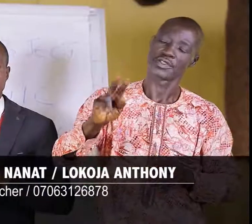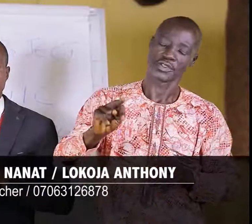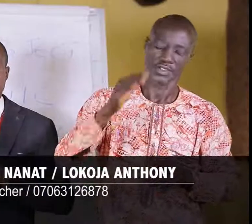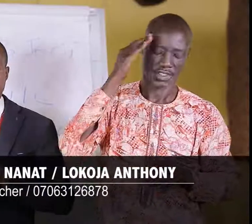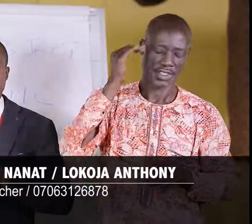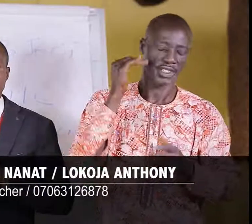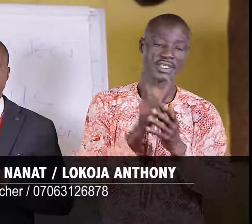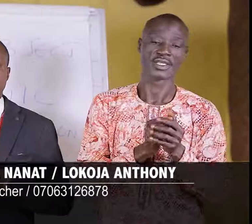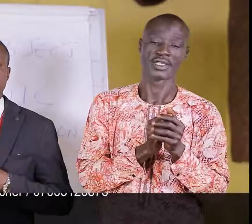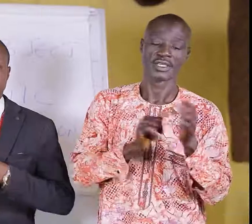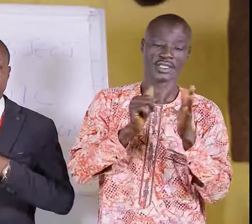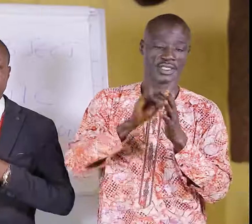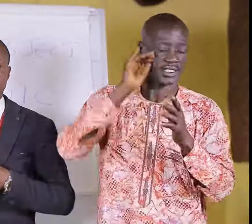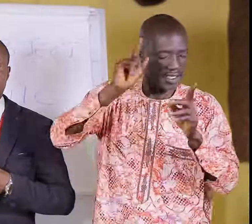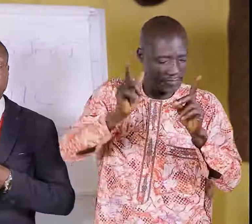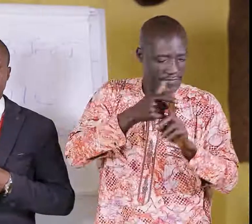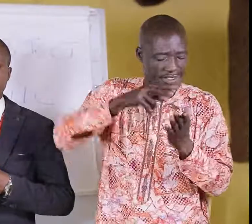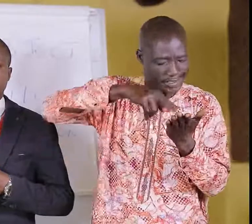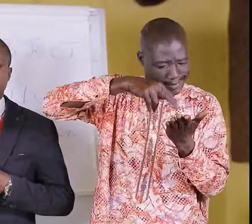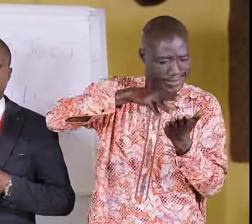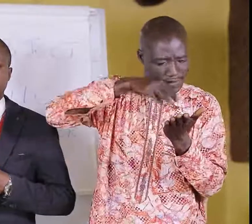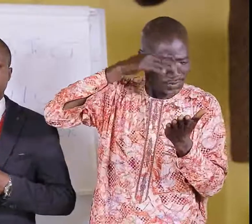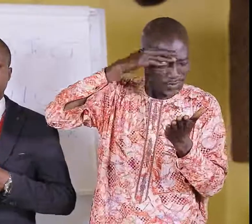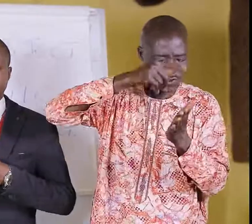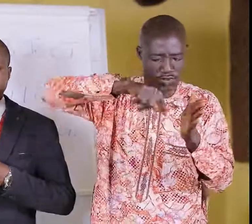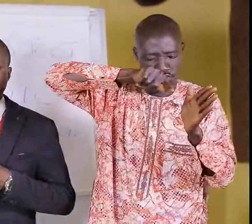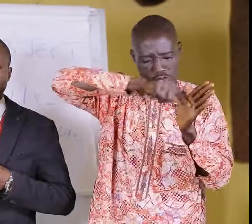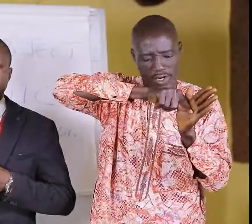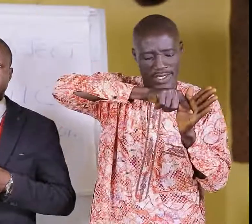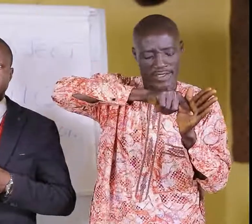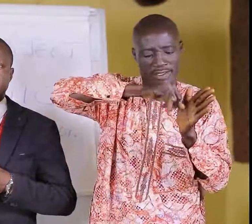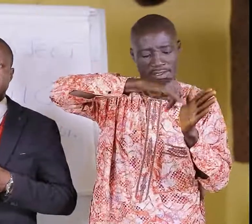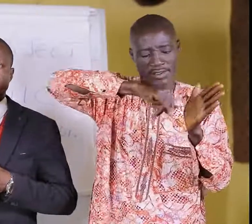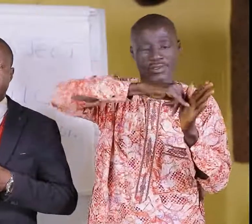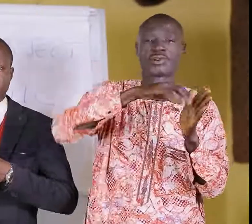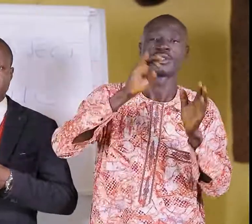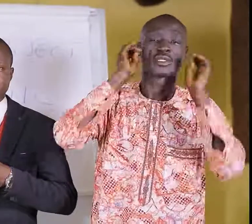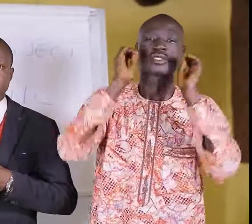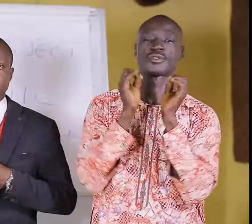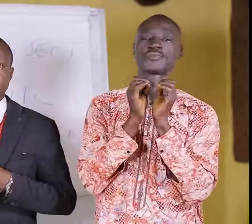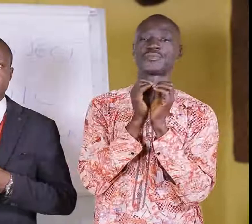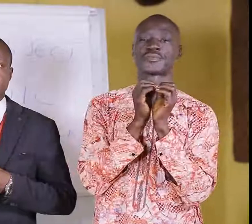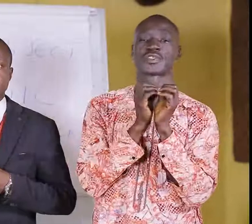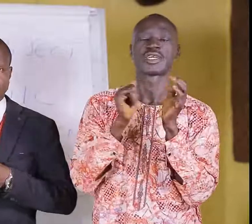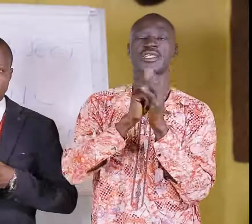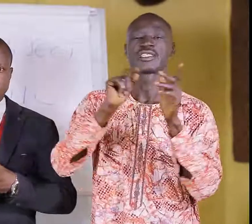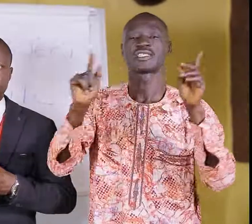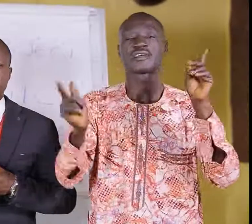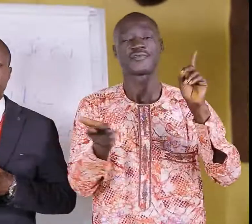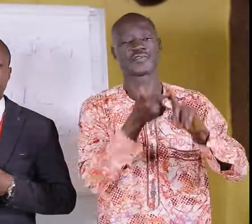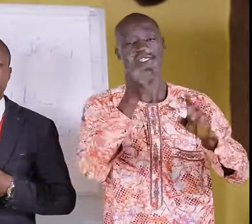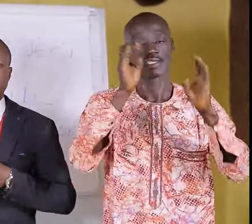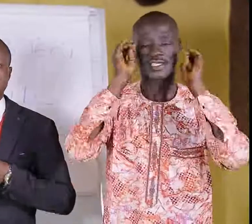that Quranic education or Islamic education is very, very important. And the very first education his father introduced him to was not